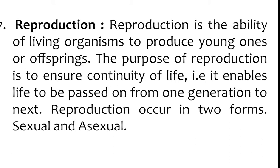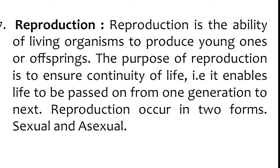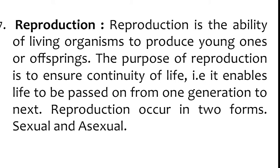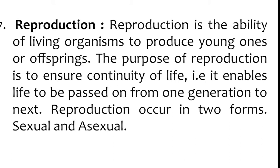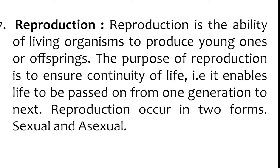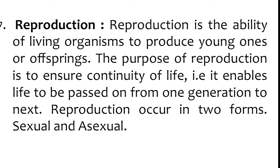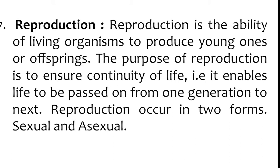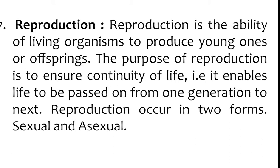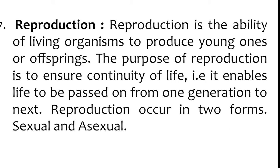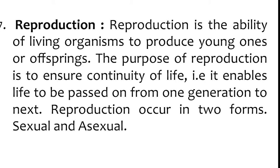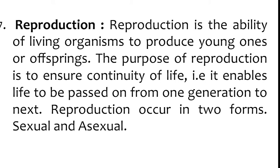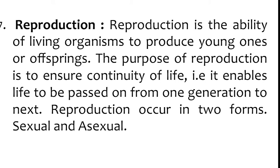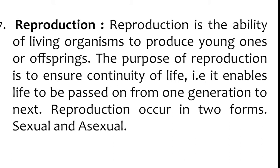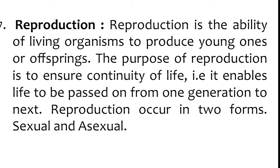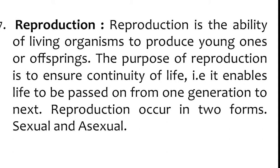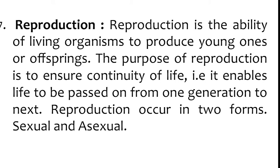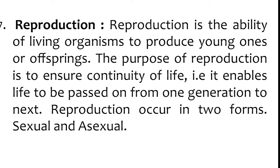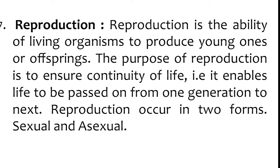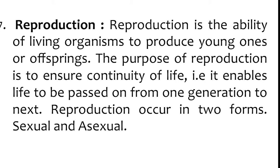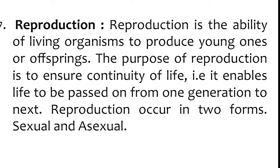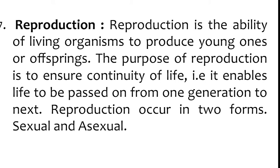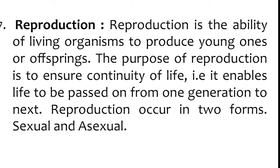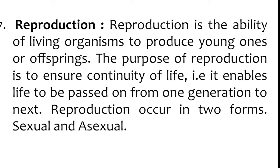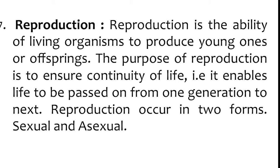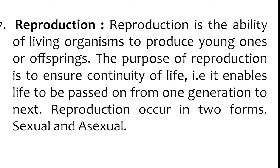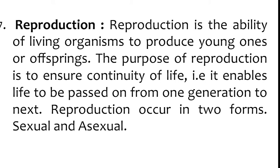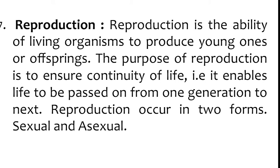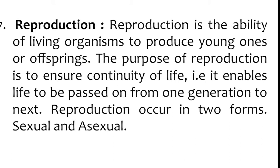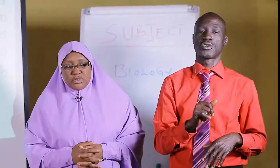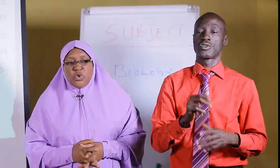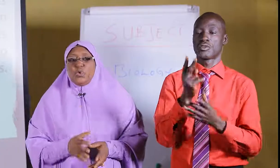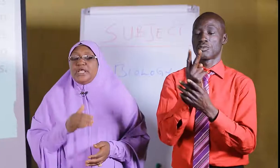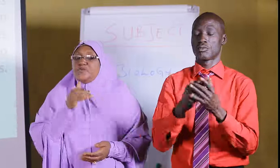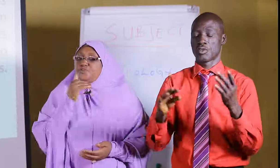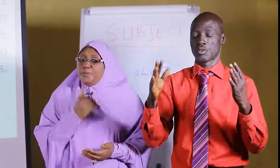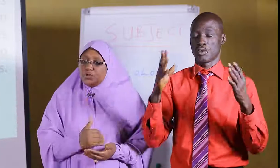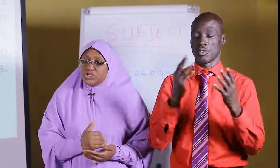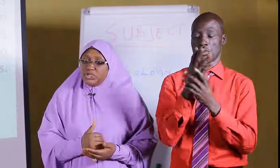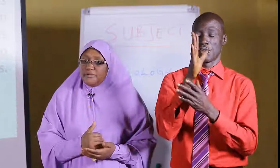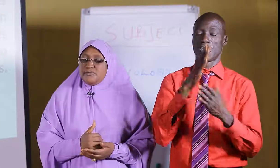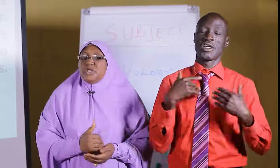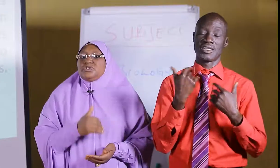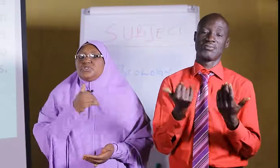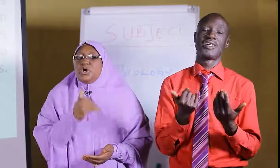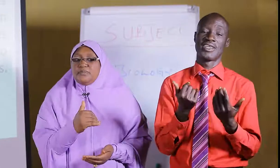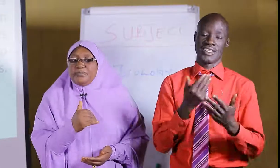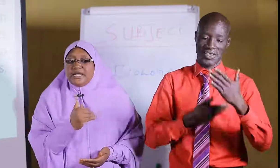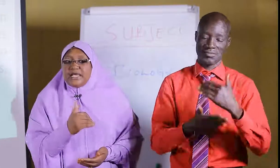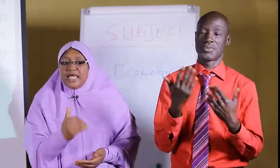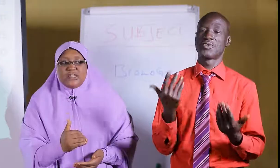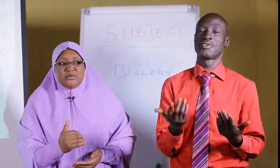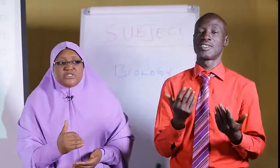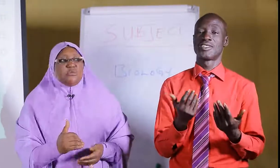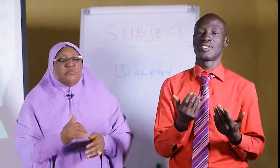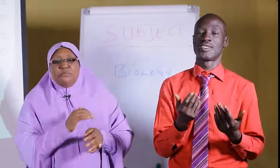as reproduction. So both plants and animals reproduce. Without reproduction, some plant